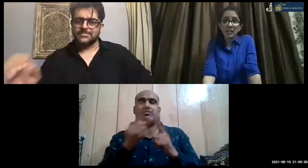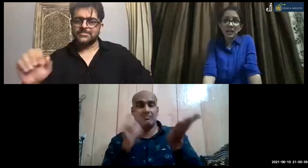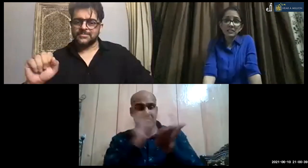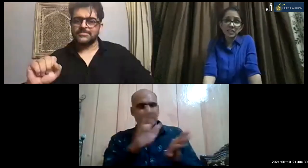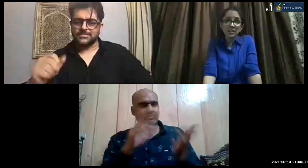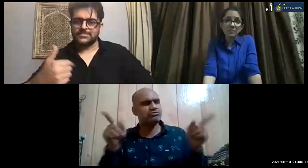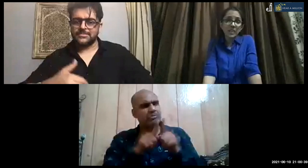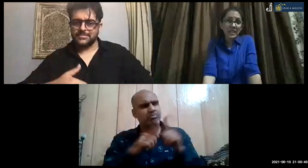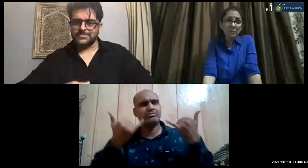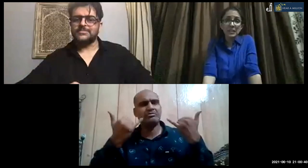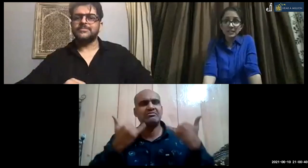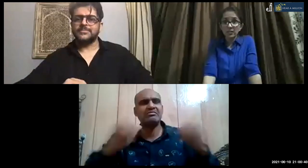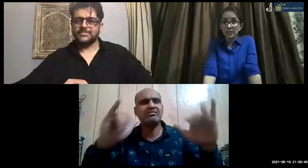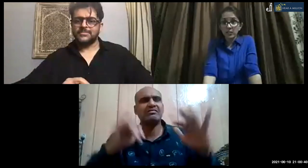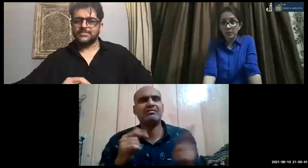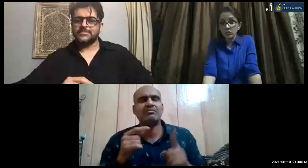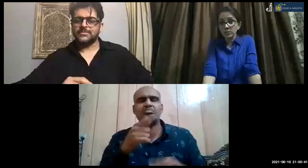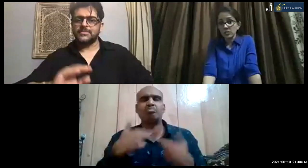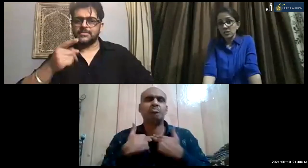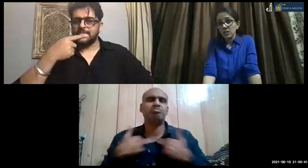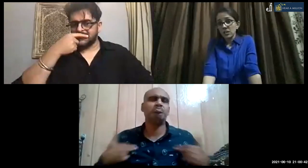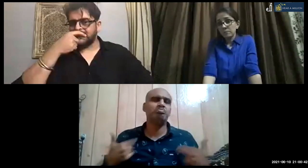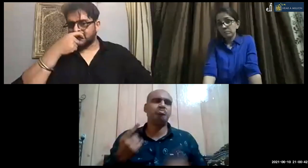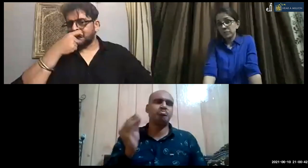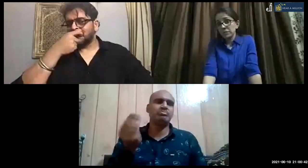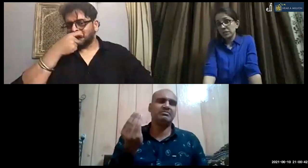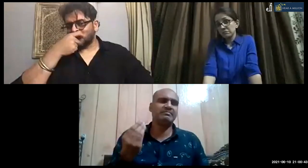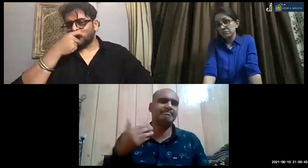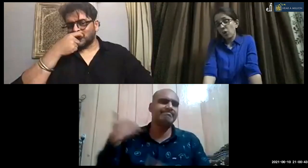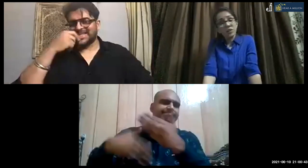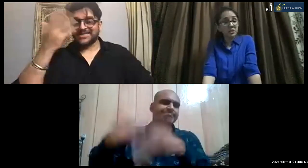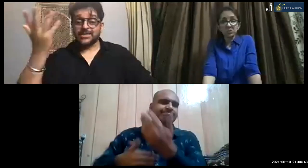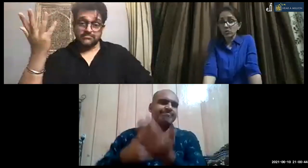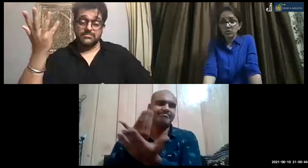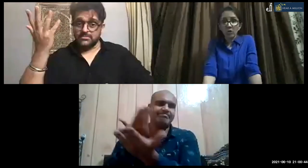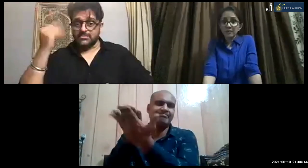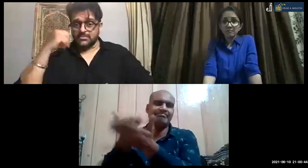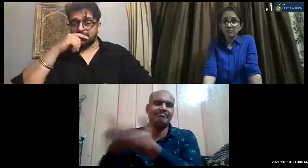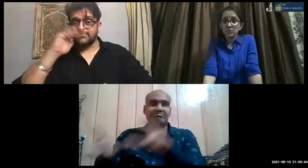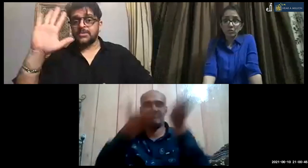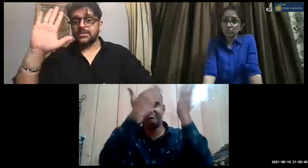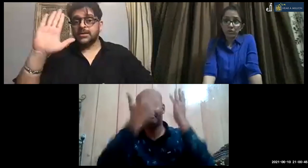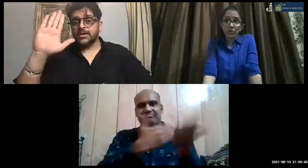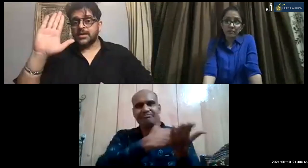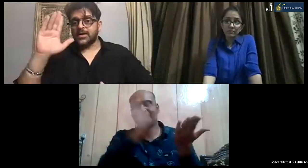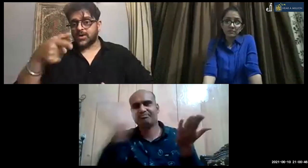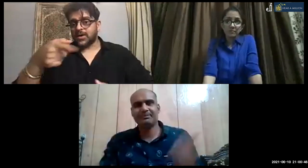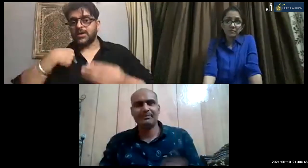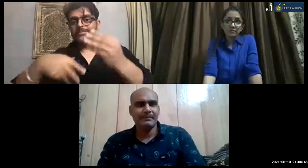change that. I think the NEP letter, like you mentioned, maybe, or we could go to the court. We should go to the